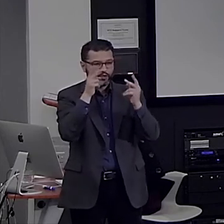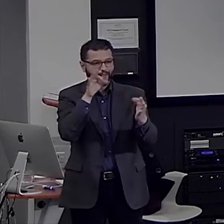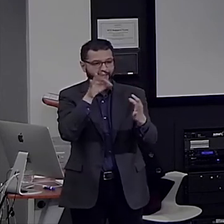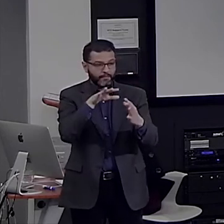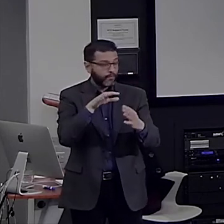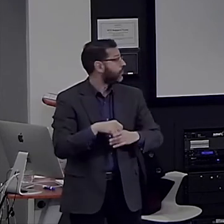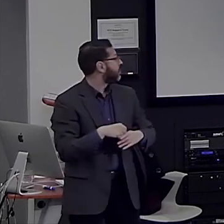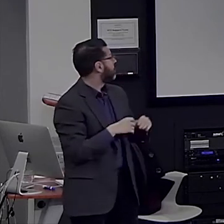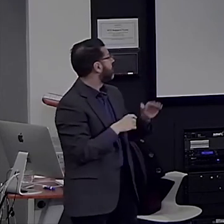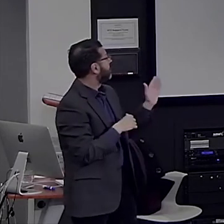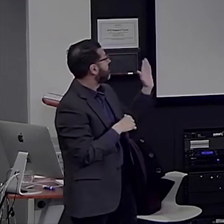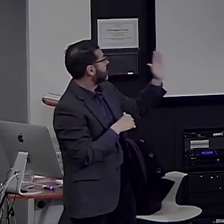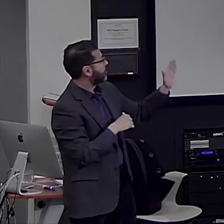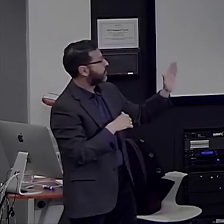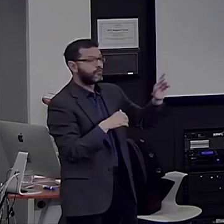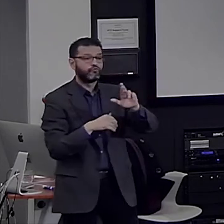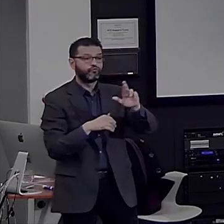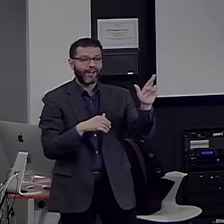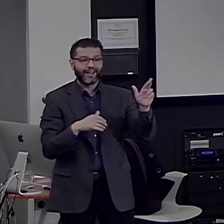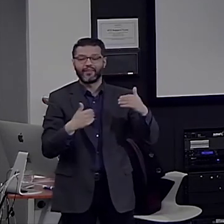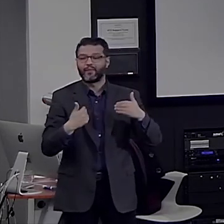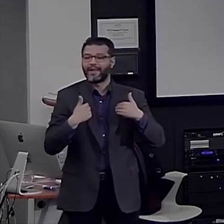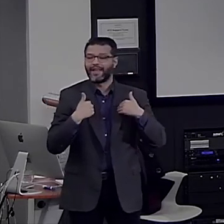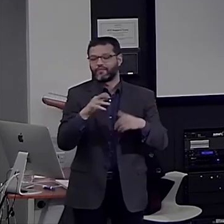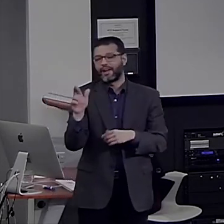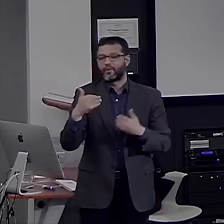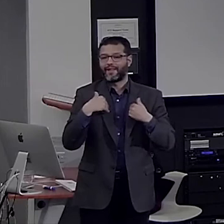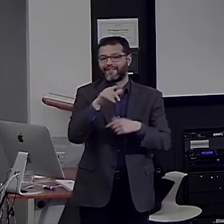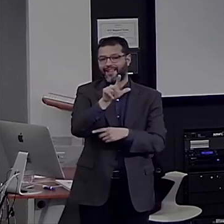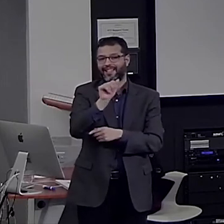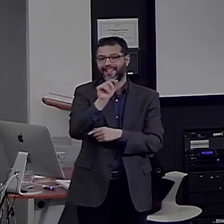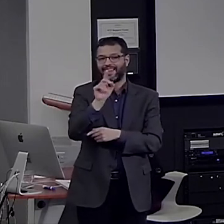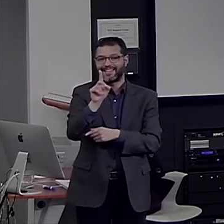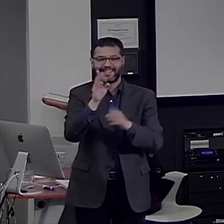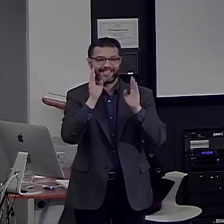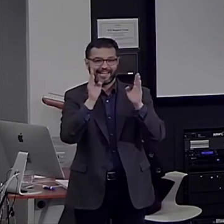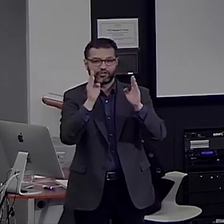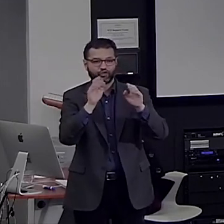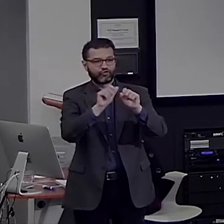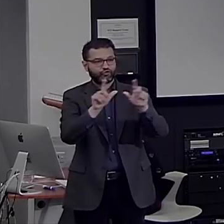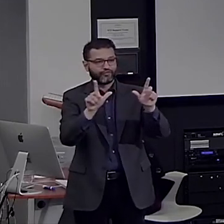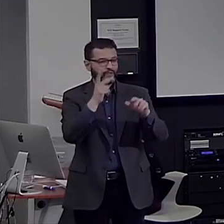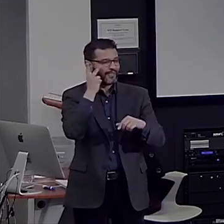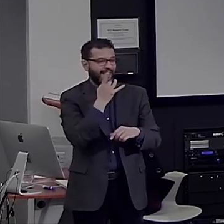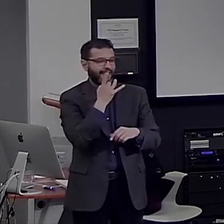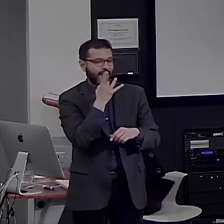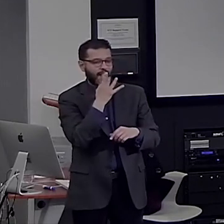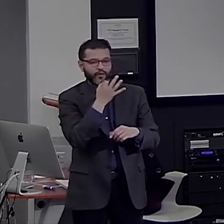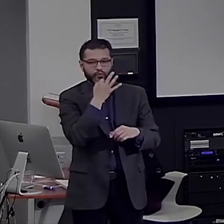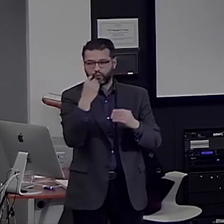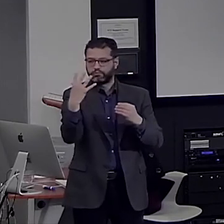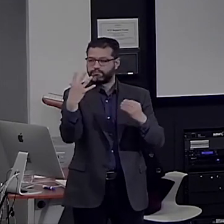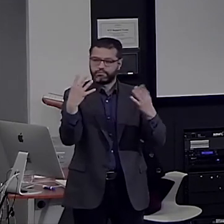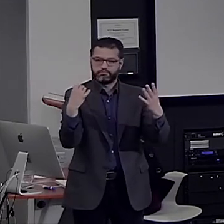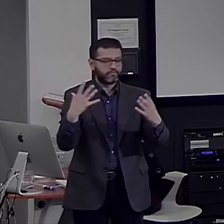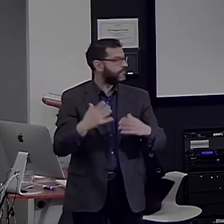infant's right is this LED attentional screen and you see the lights there will be lights coming on I'll show you that that in a moment